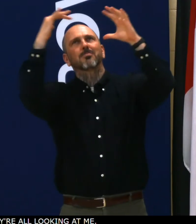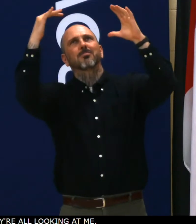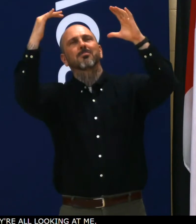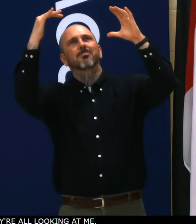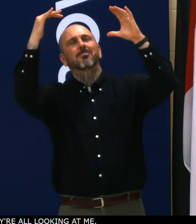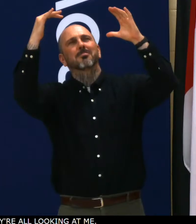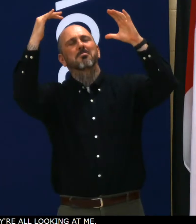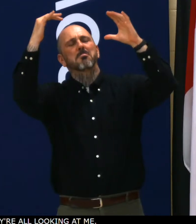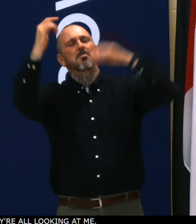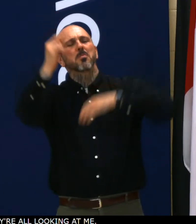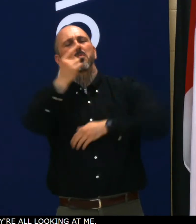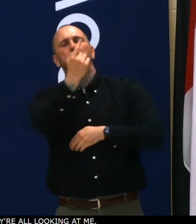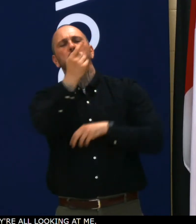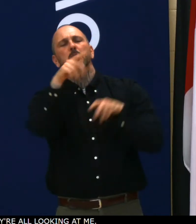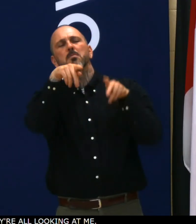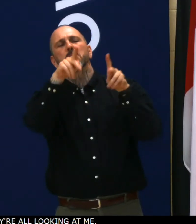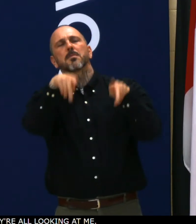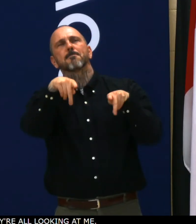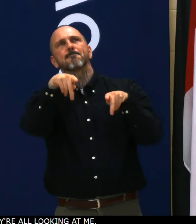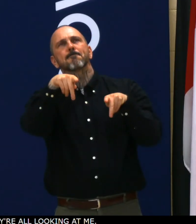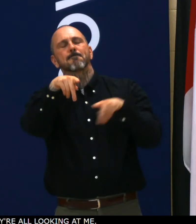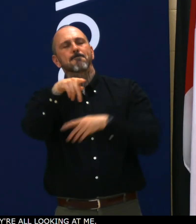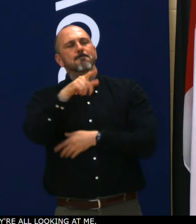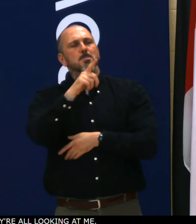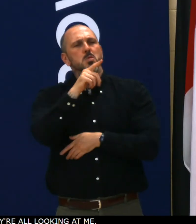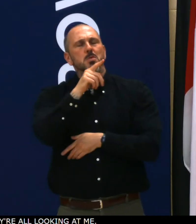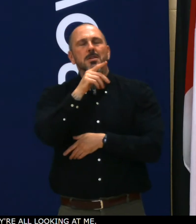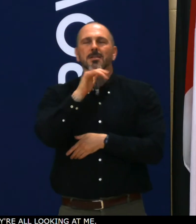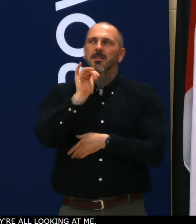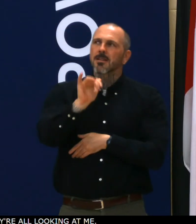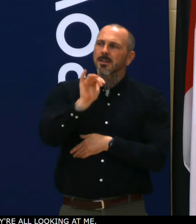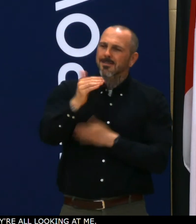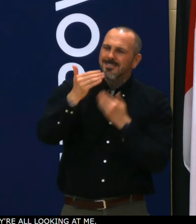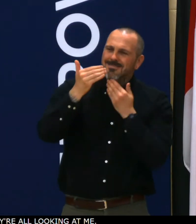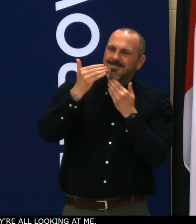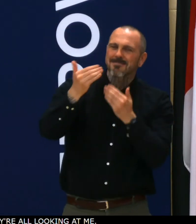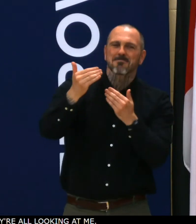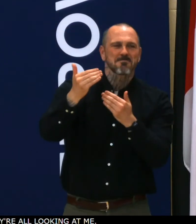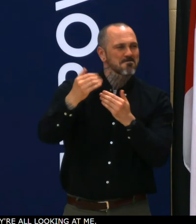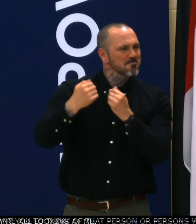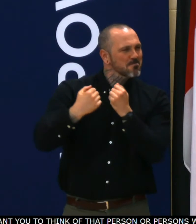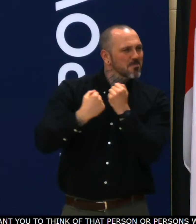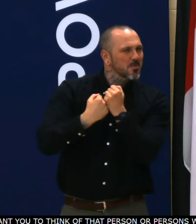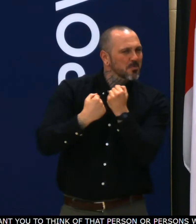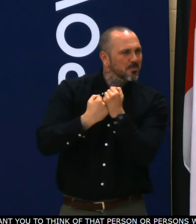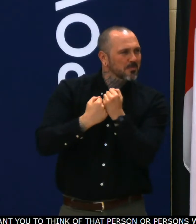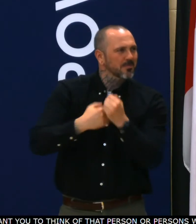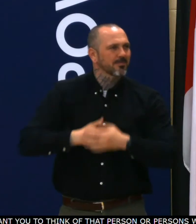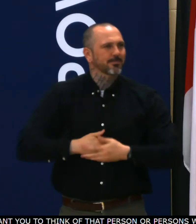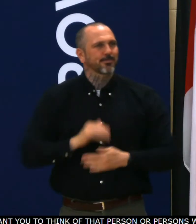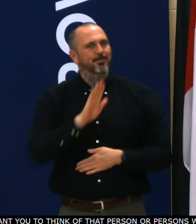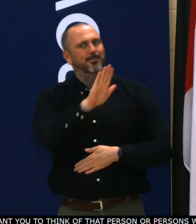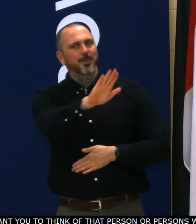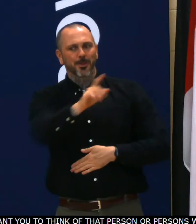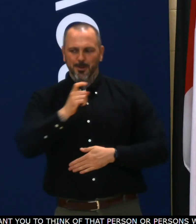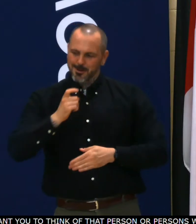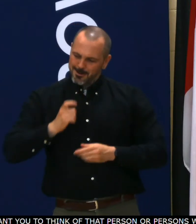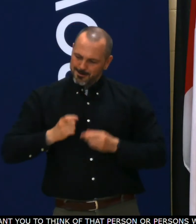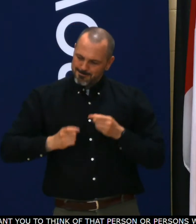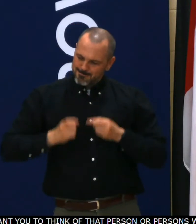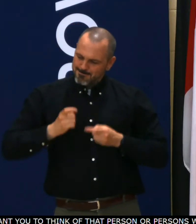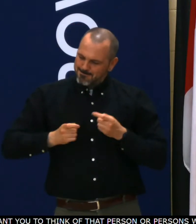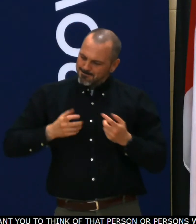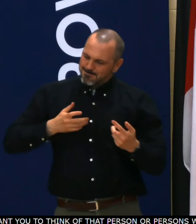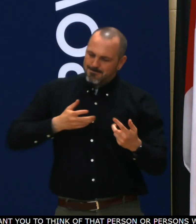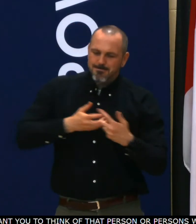have gratitude, to whom you'd like to say thank you for being there to help with your adaptability while you were studying